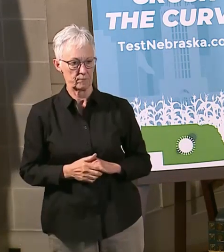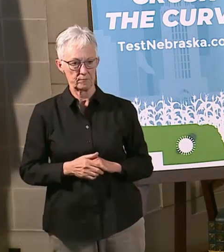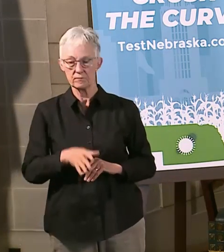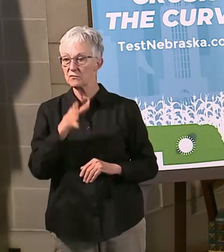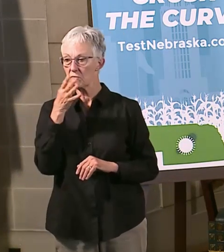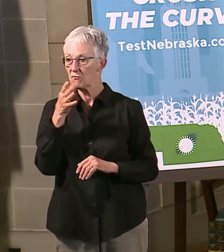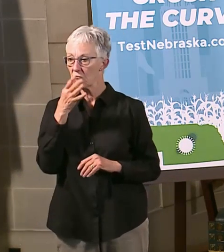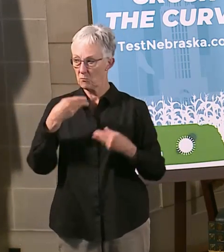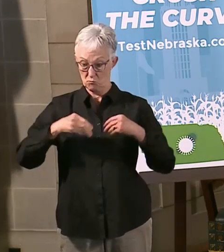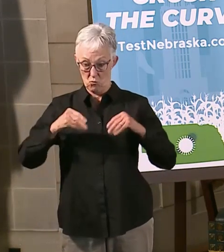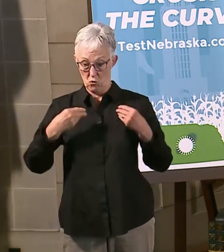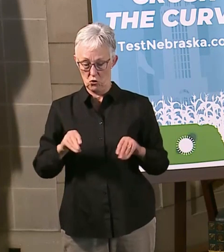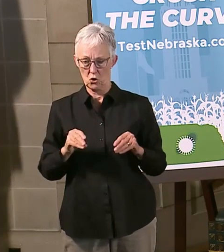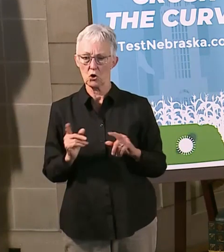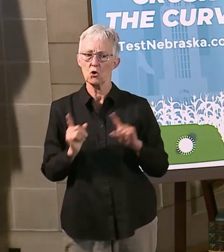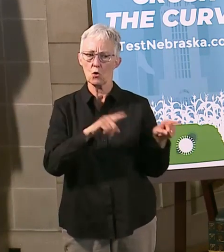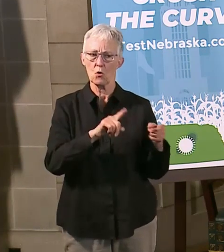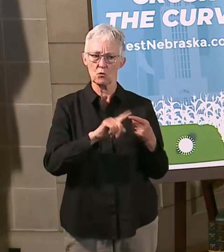to